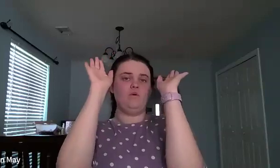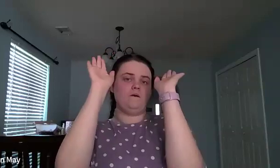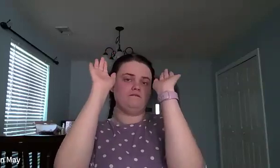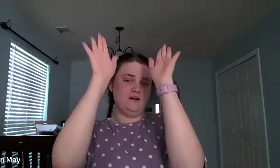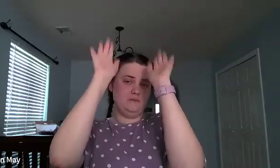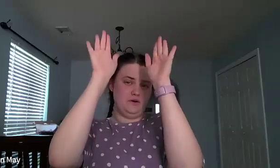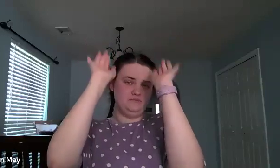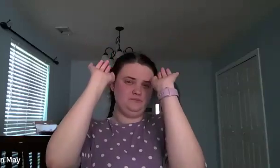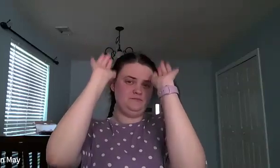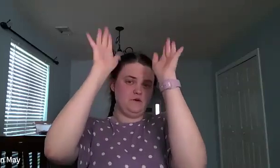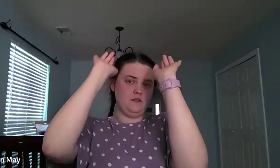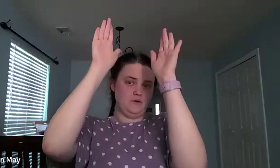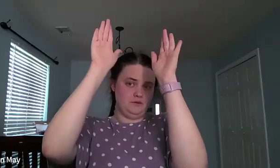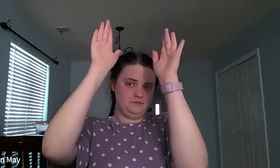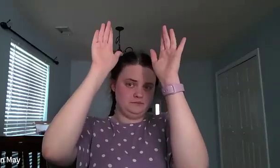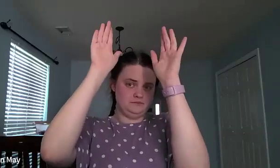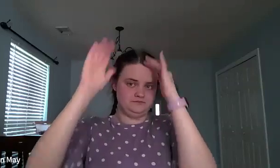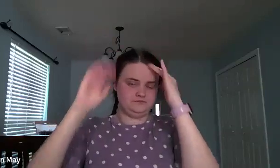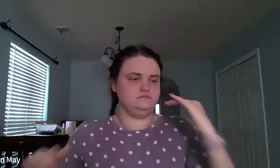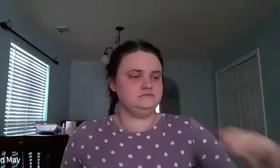or volleyball, volleyball.